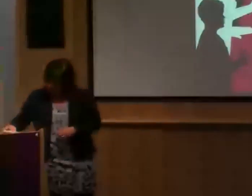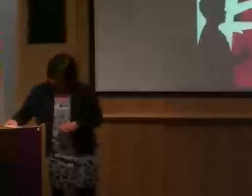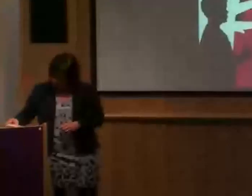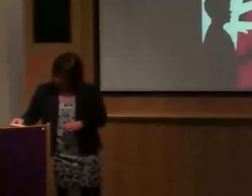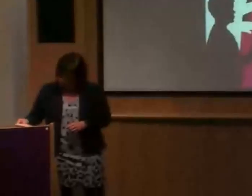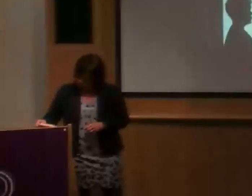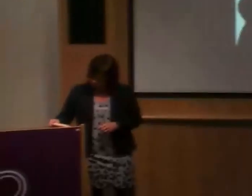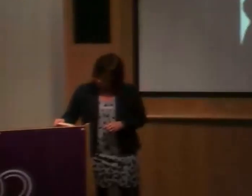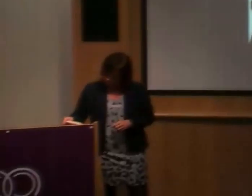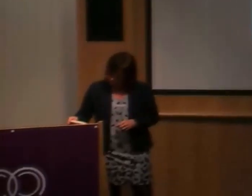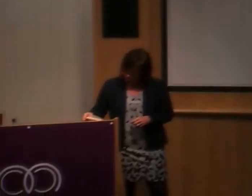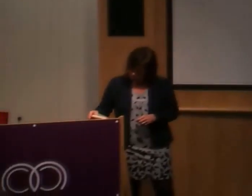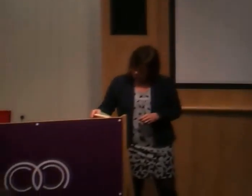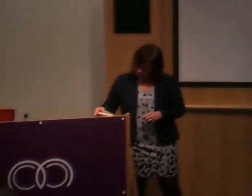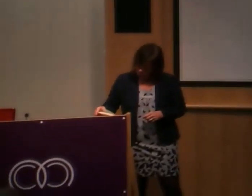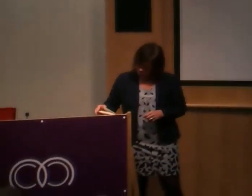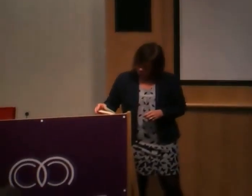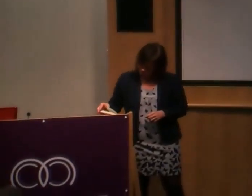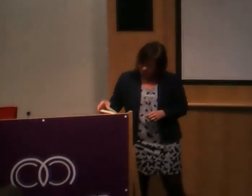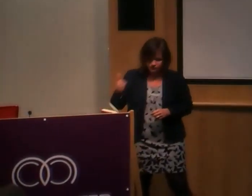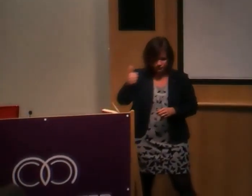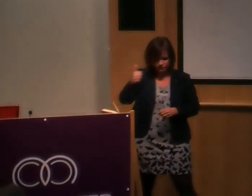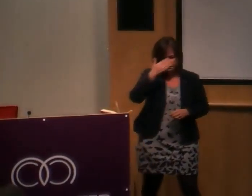enjoy the proceedings, but also have a great weekend.